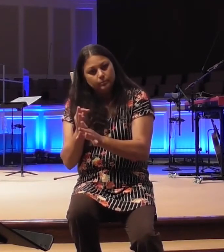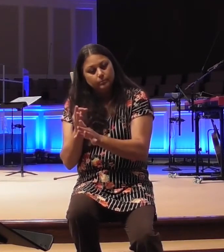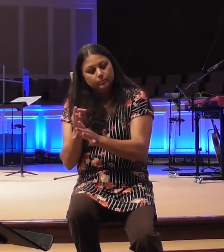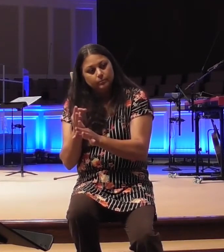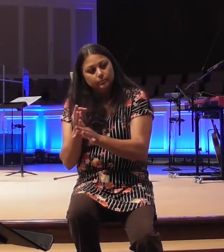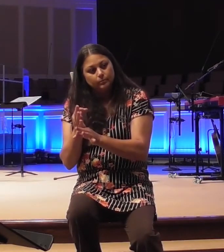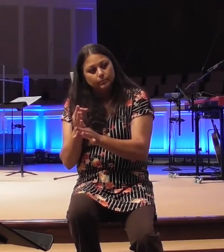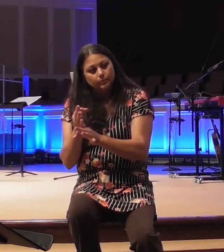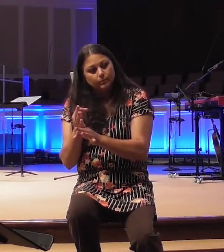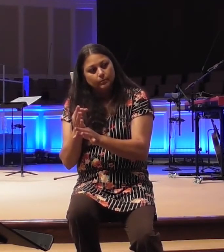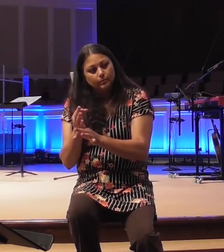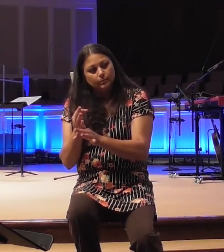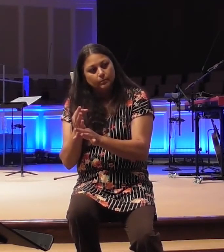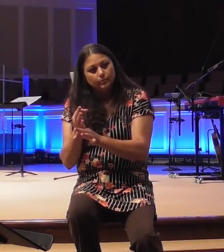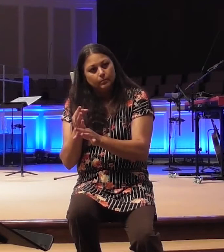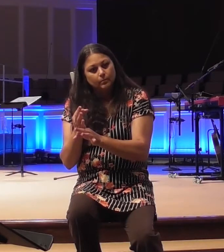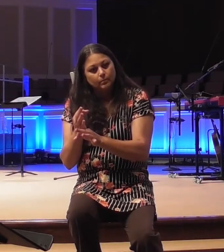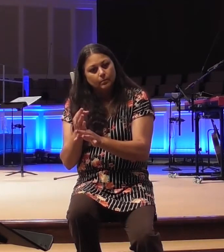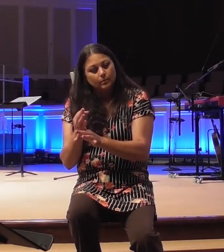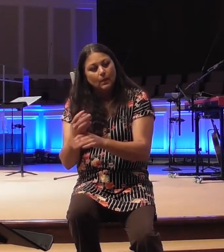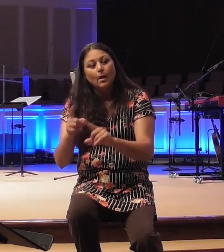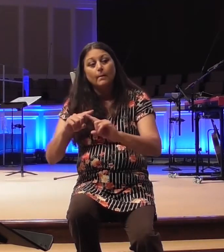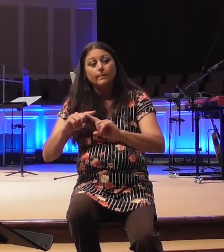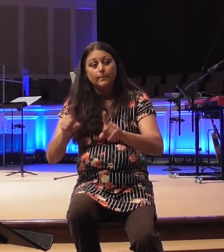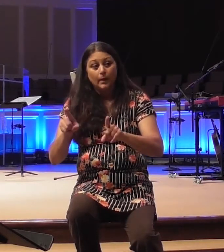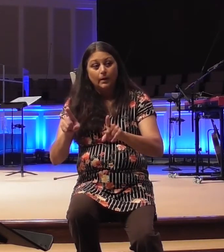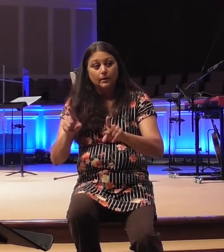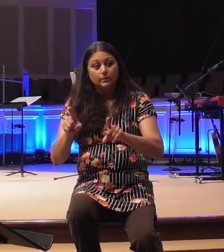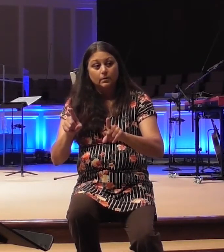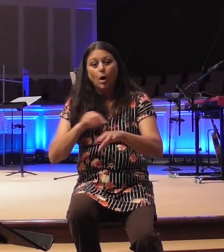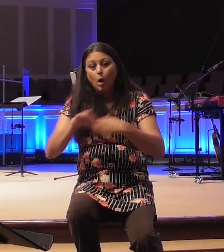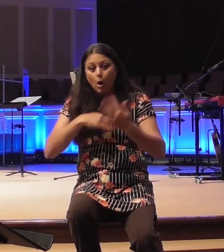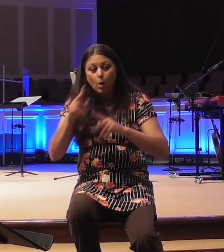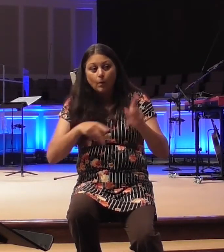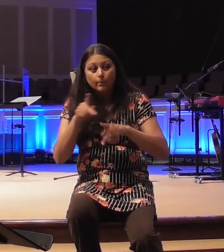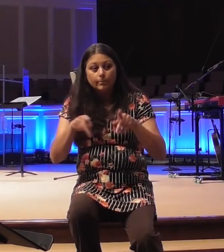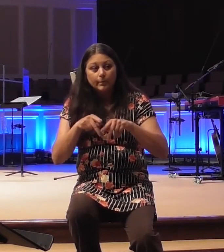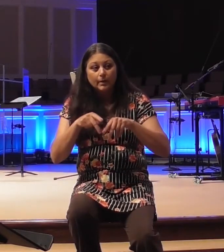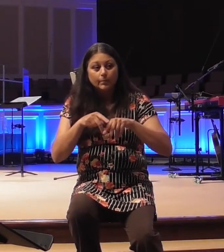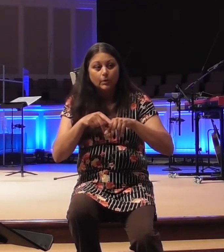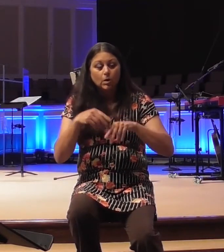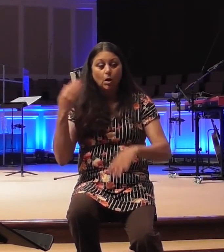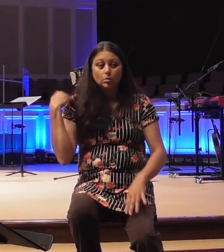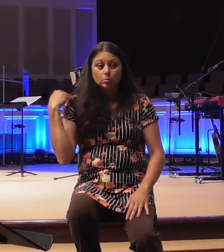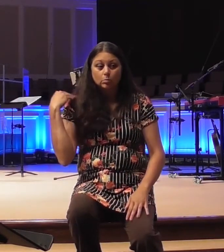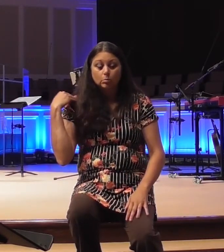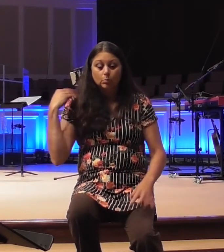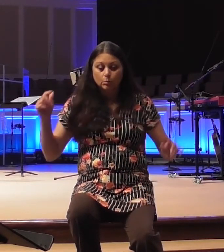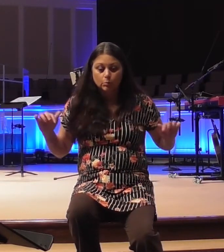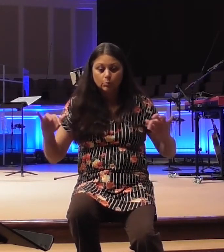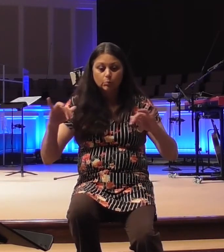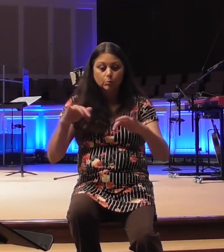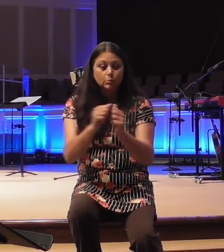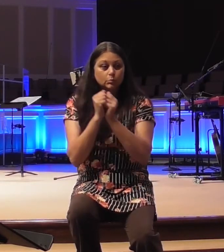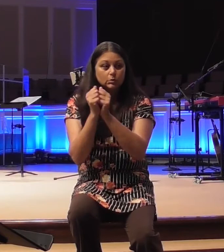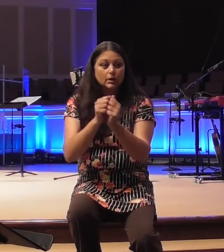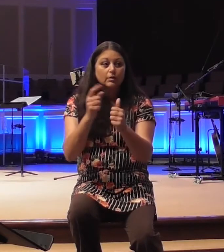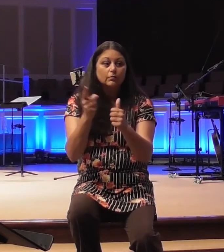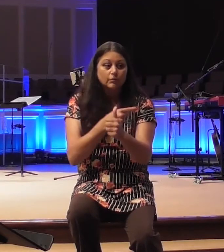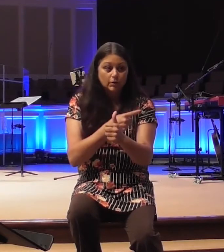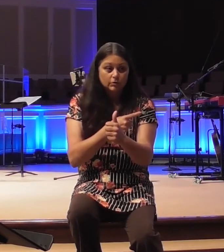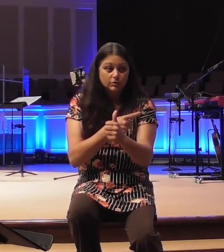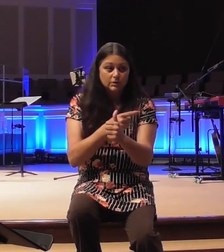But the people are called to come together first, to not to divide up, to not see about their own needs, but to